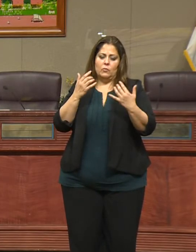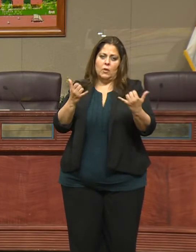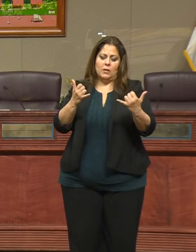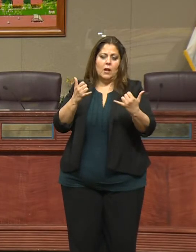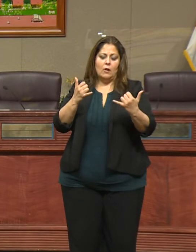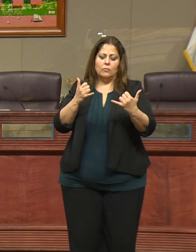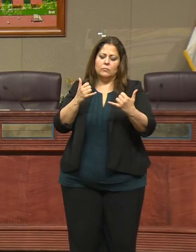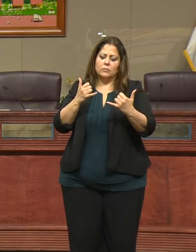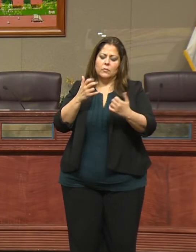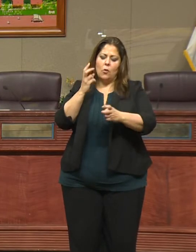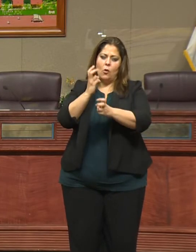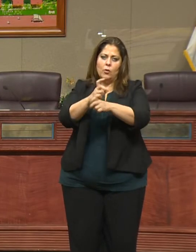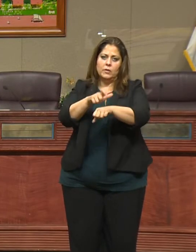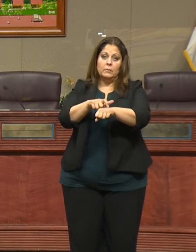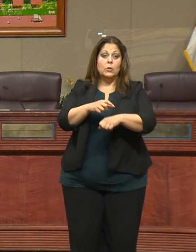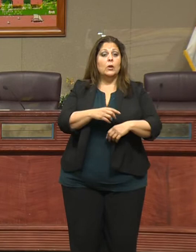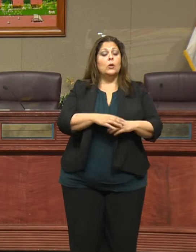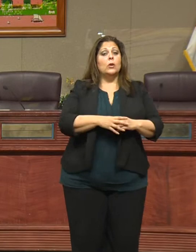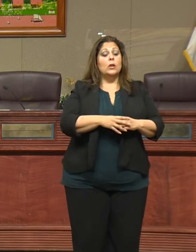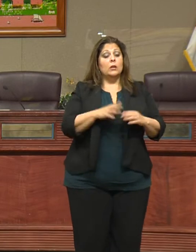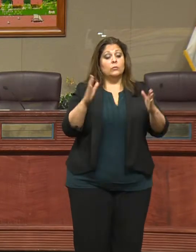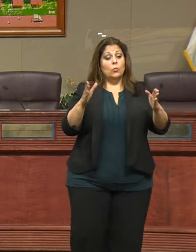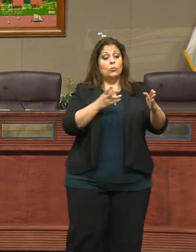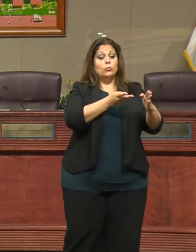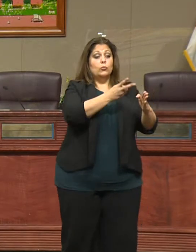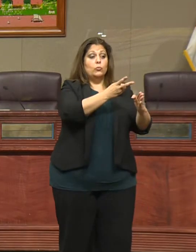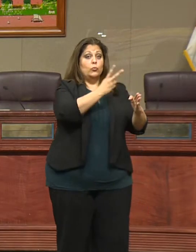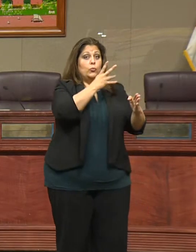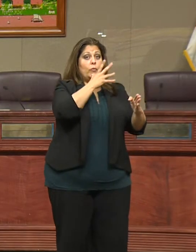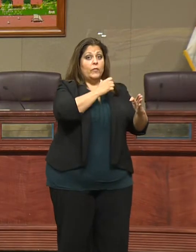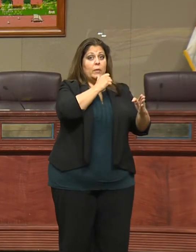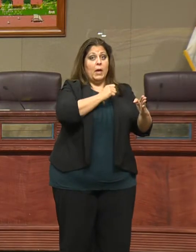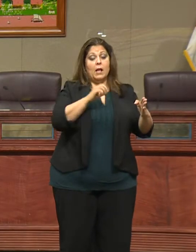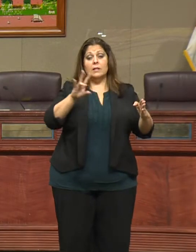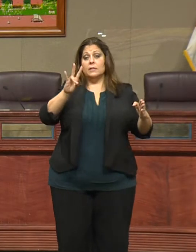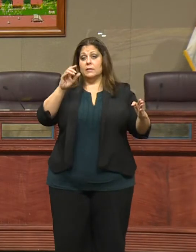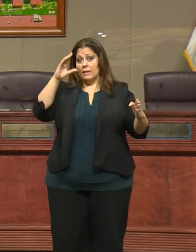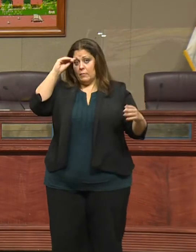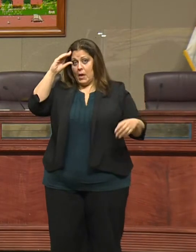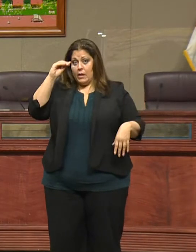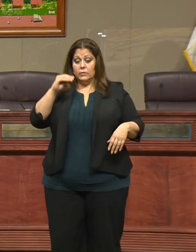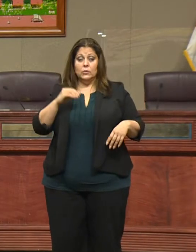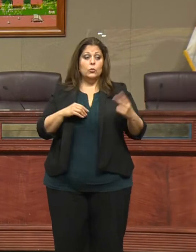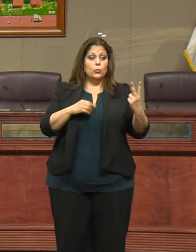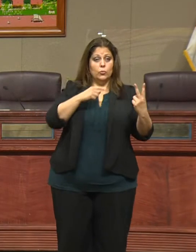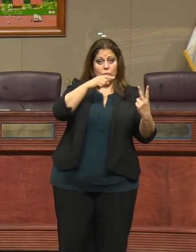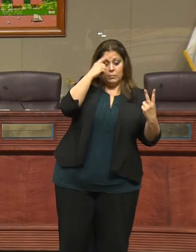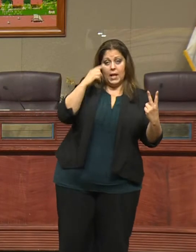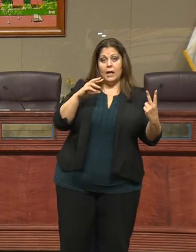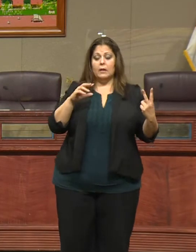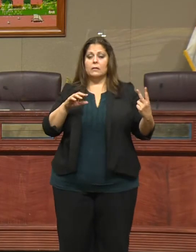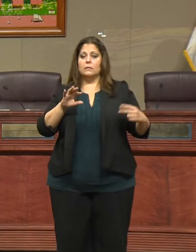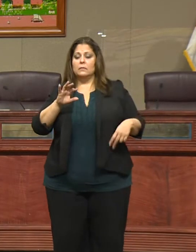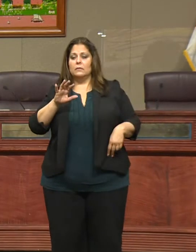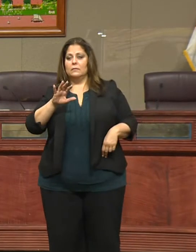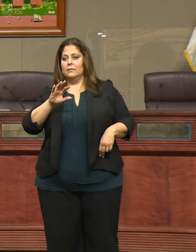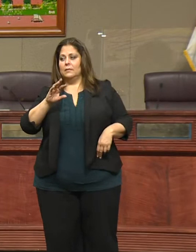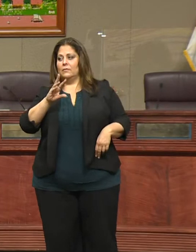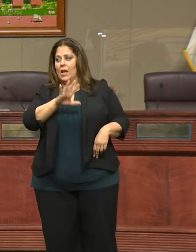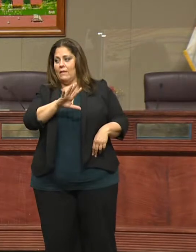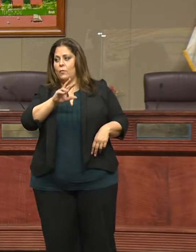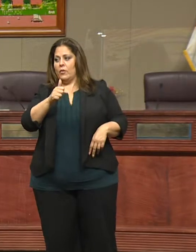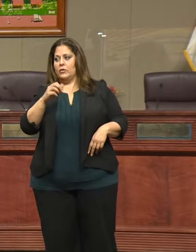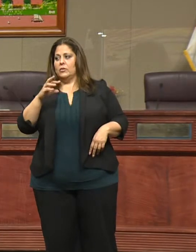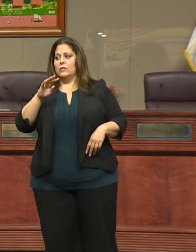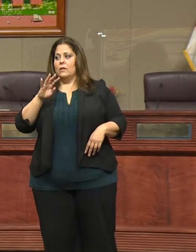These deaths were in 2 females and 7 males. 2 were Black, 1 was other, 6 were white, 4